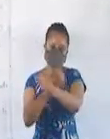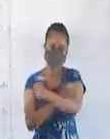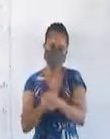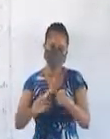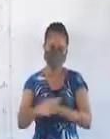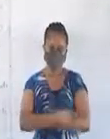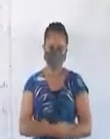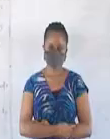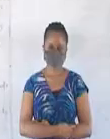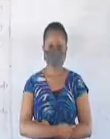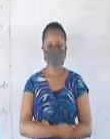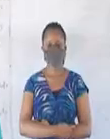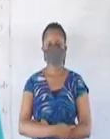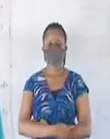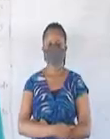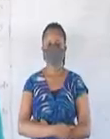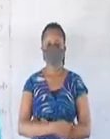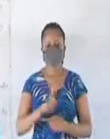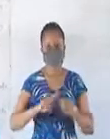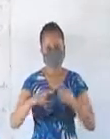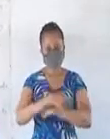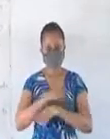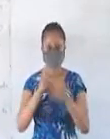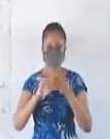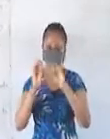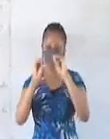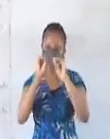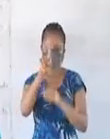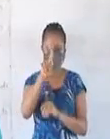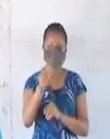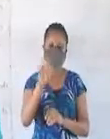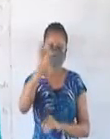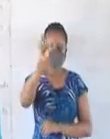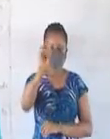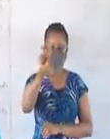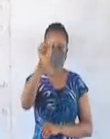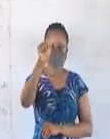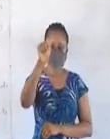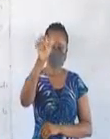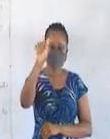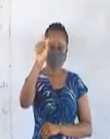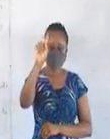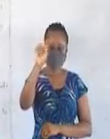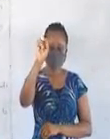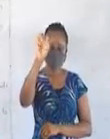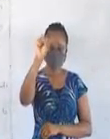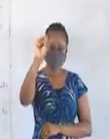Today I'm going to take an aspect of statistics. Before I introduce the